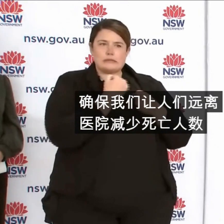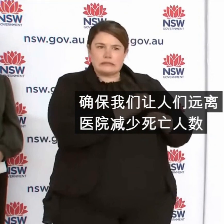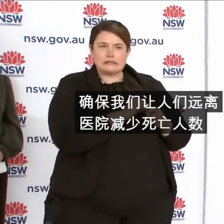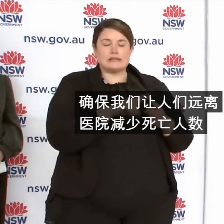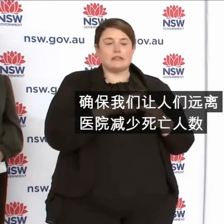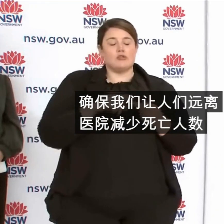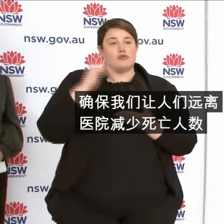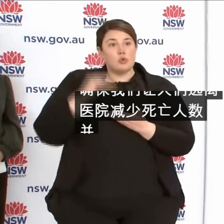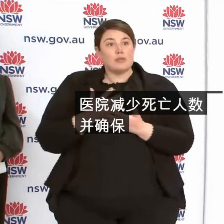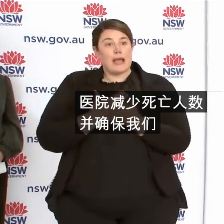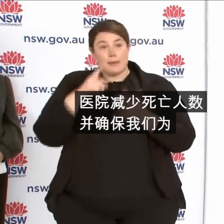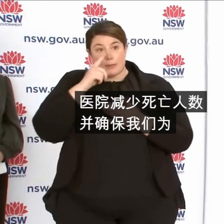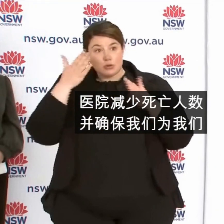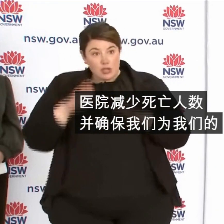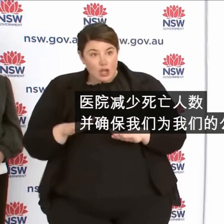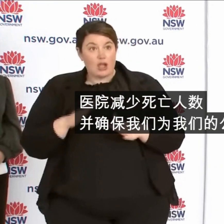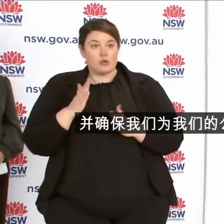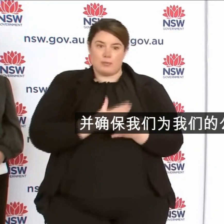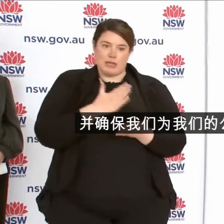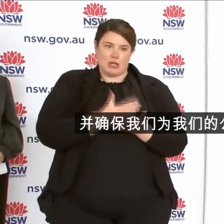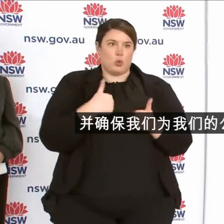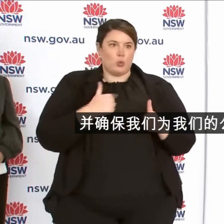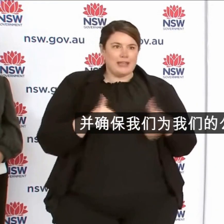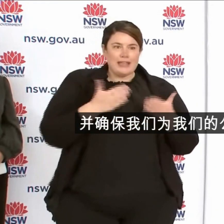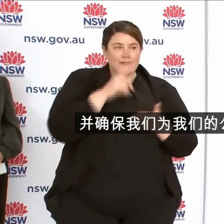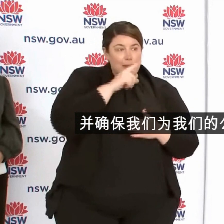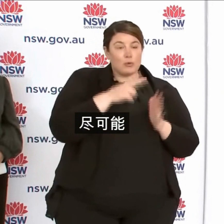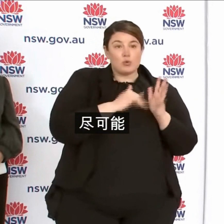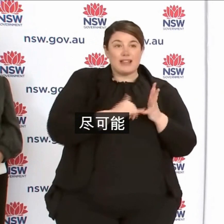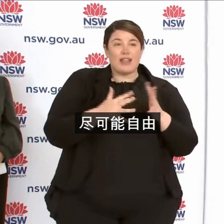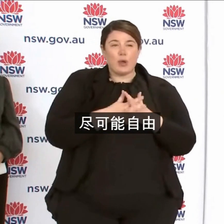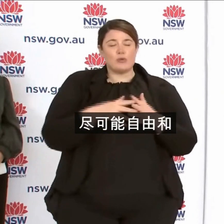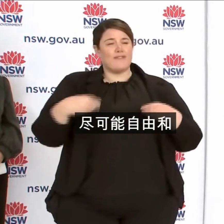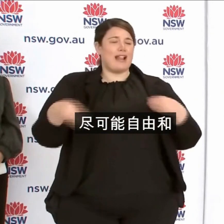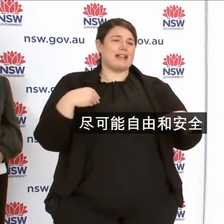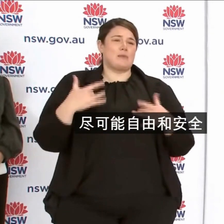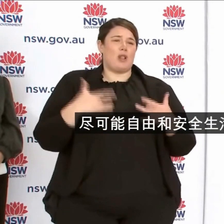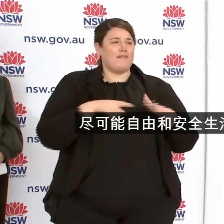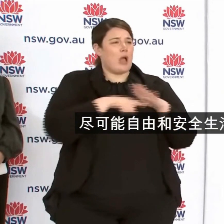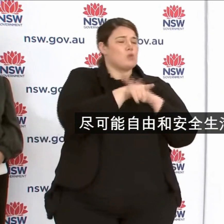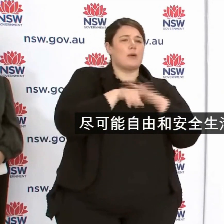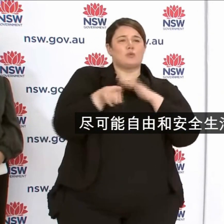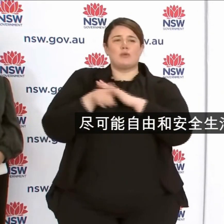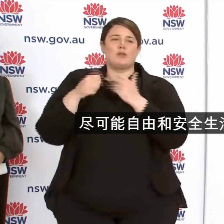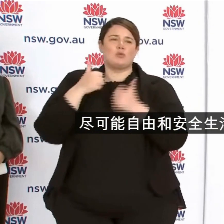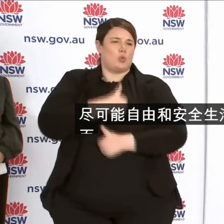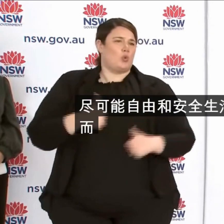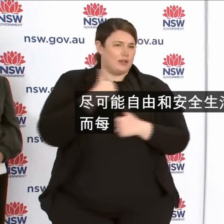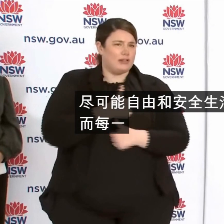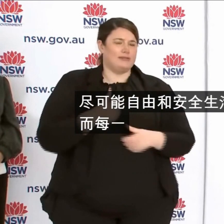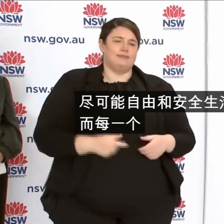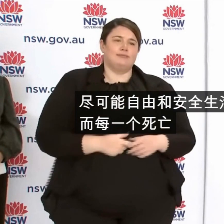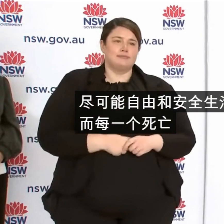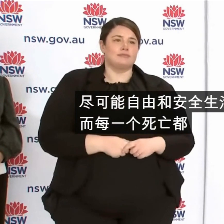reducing the deaths, and making sure that we provide our citizens the opportunity to live as freely and as safely as possible. And